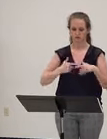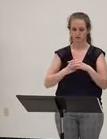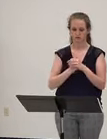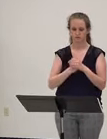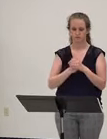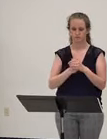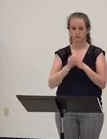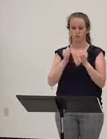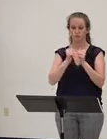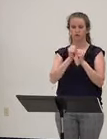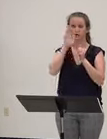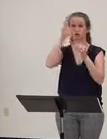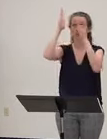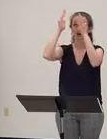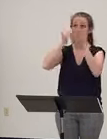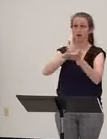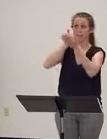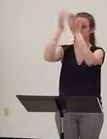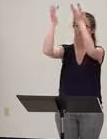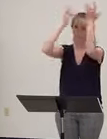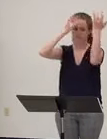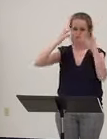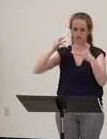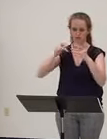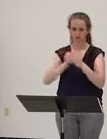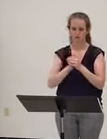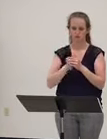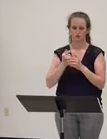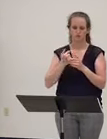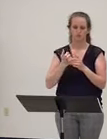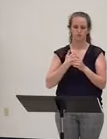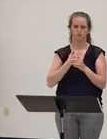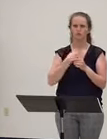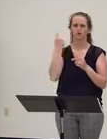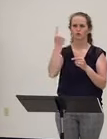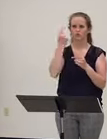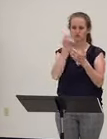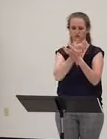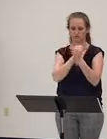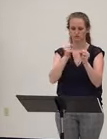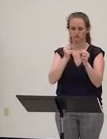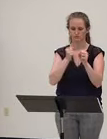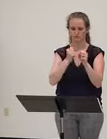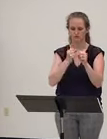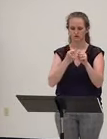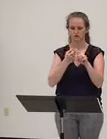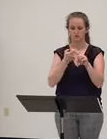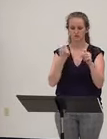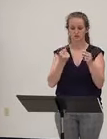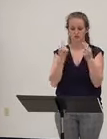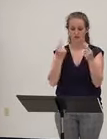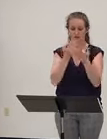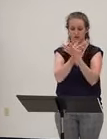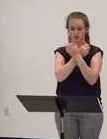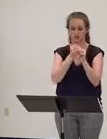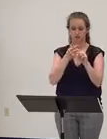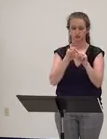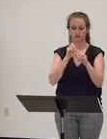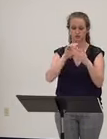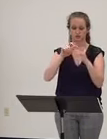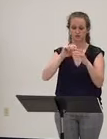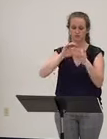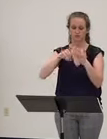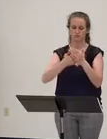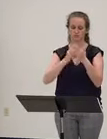days, that by the help of your mercy, we may be always free from sin